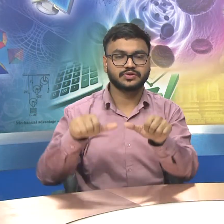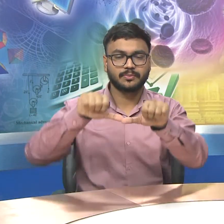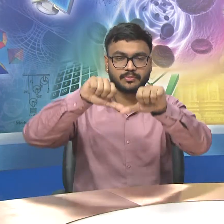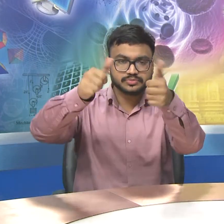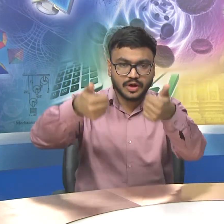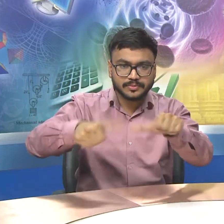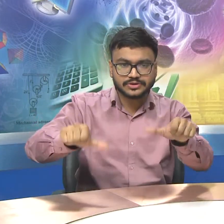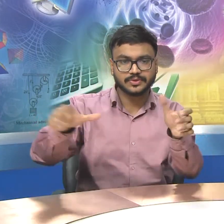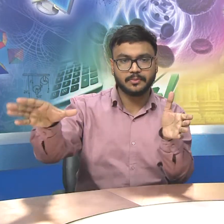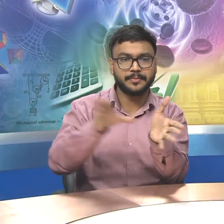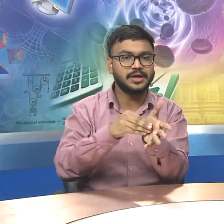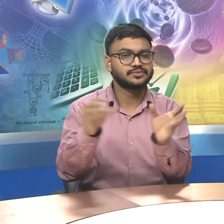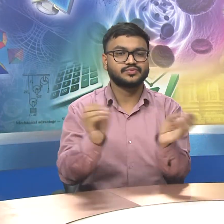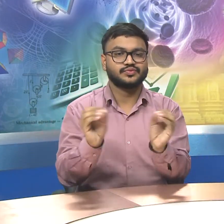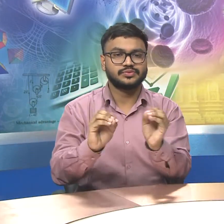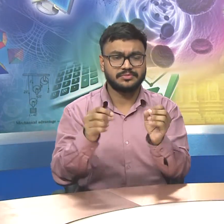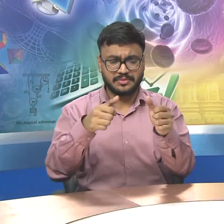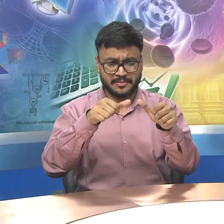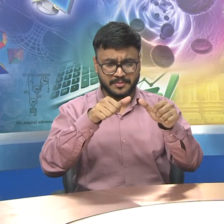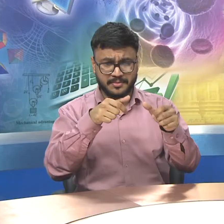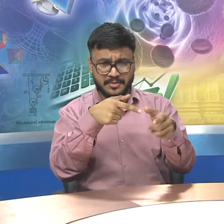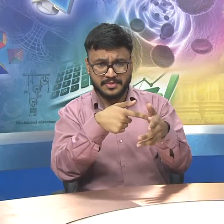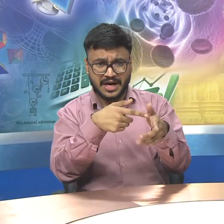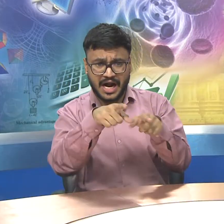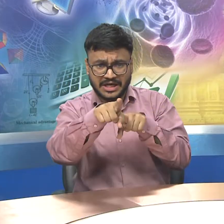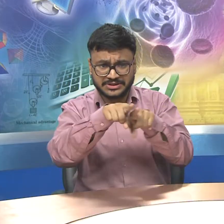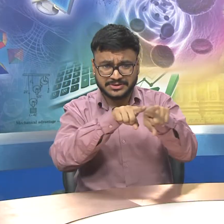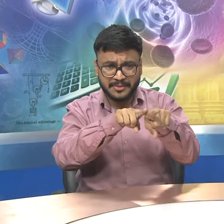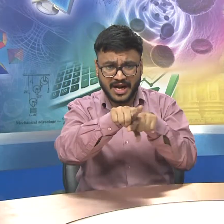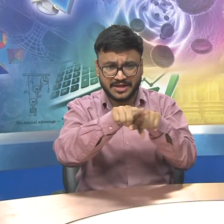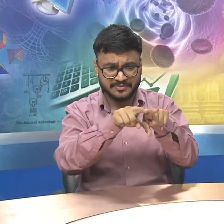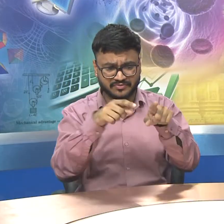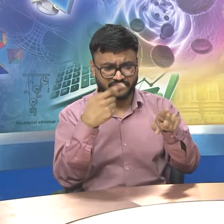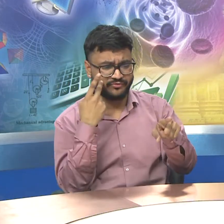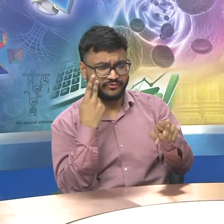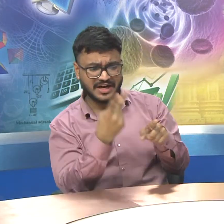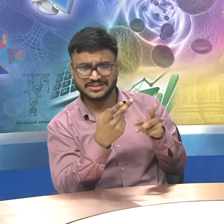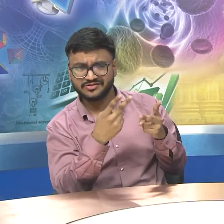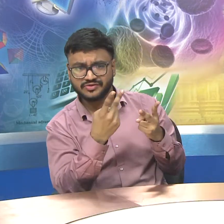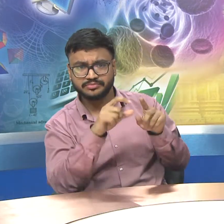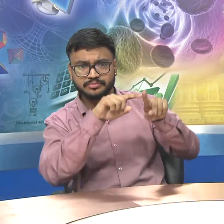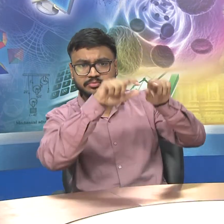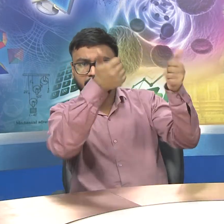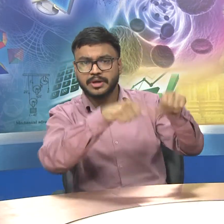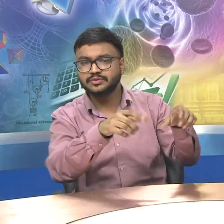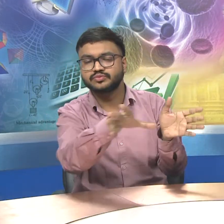An example is the example of non-iconic signs.